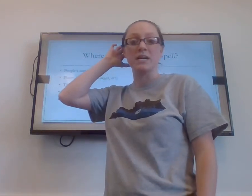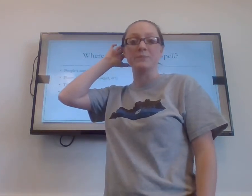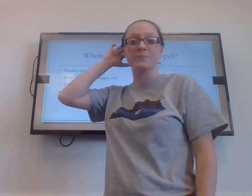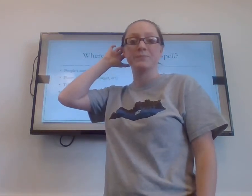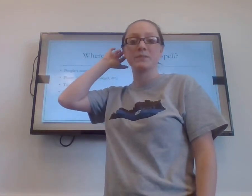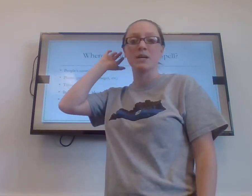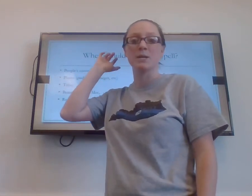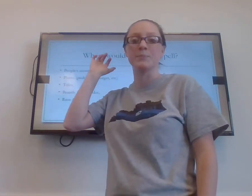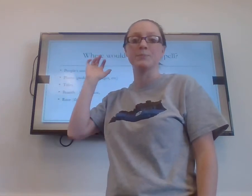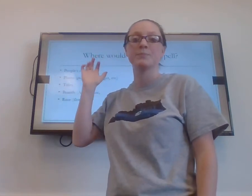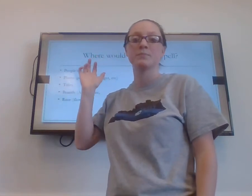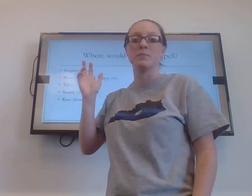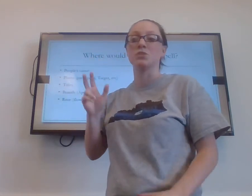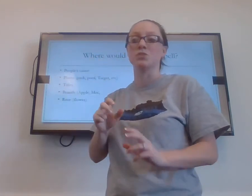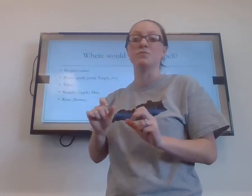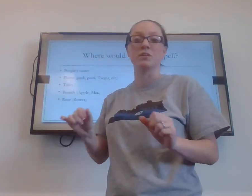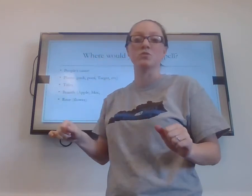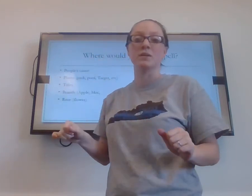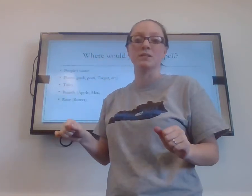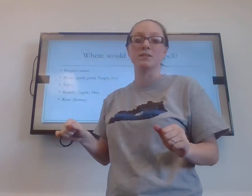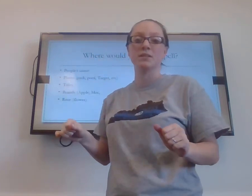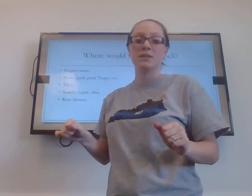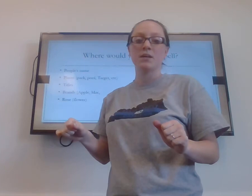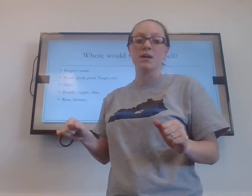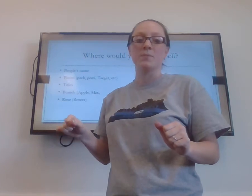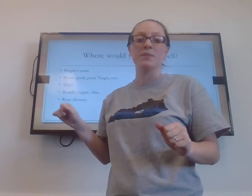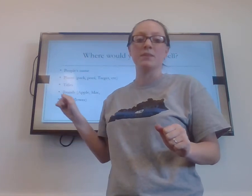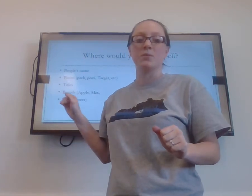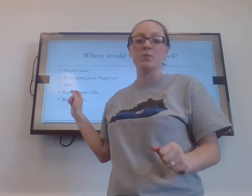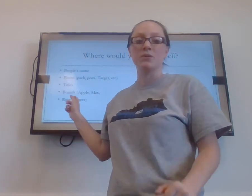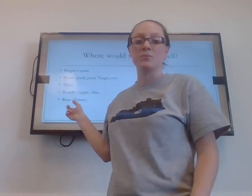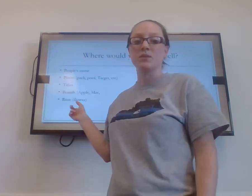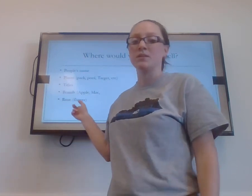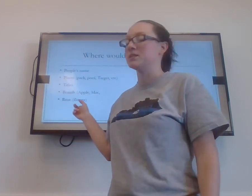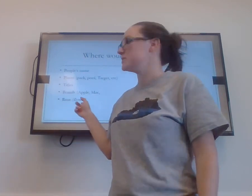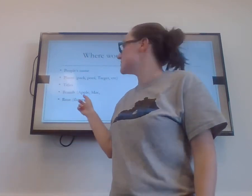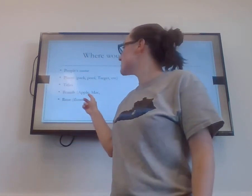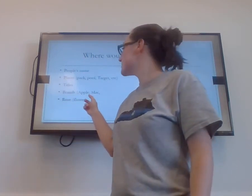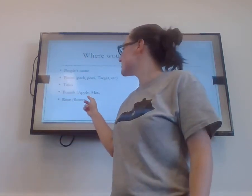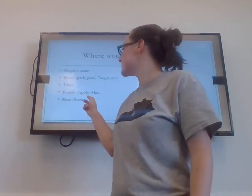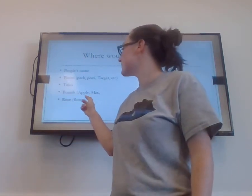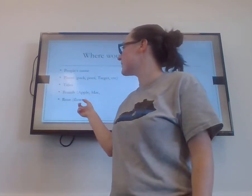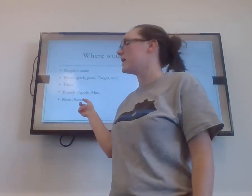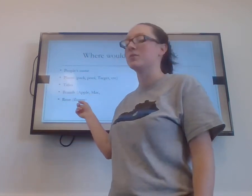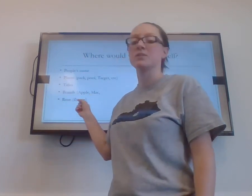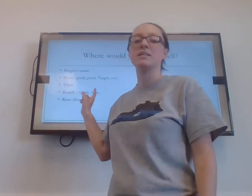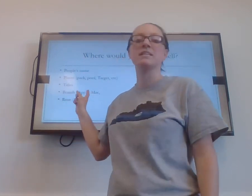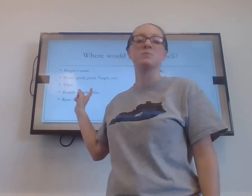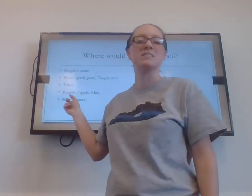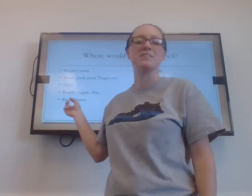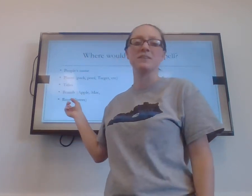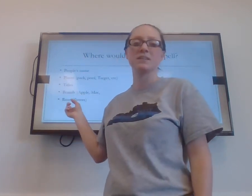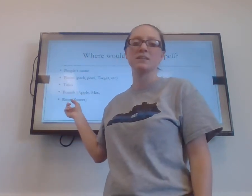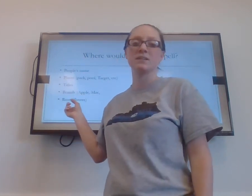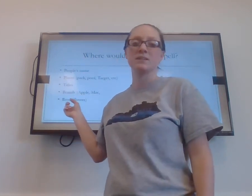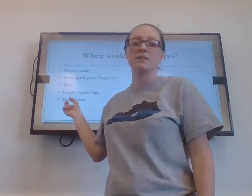name, make sure you finger spell it. The weird one is like flowers, anything specific.